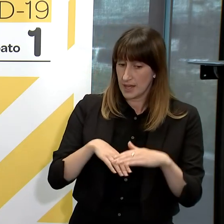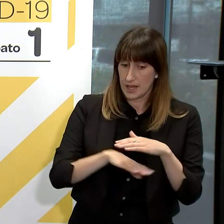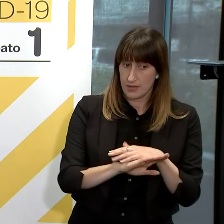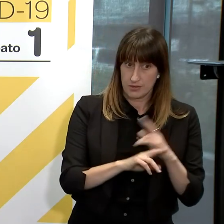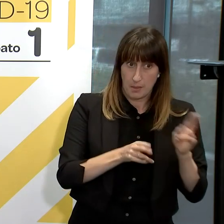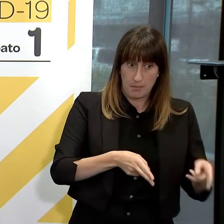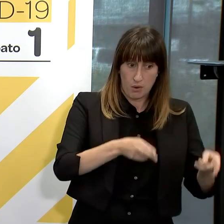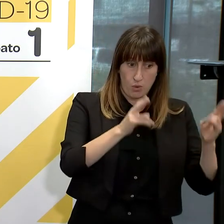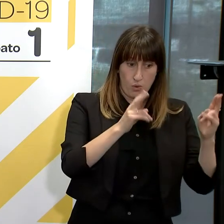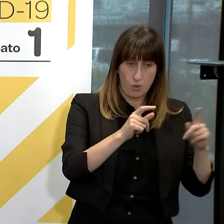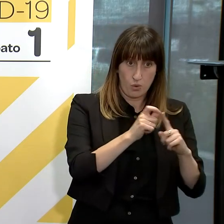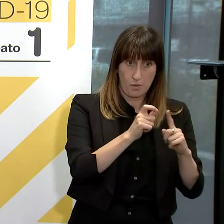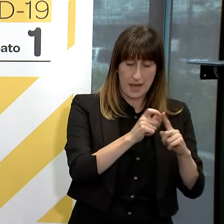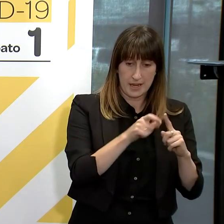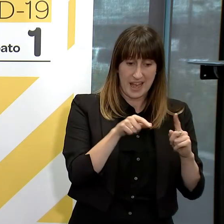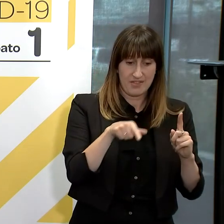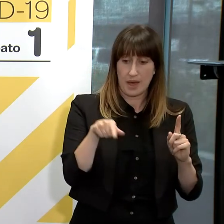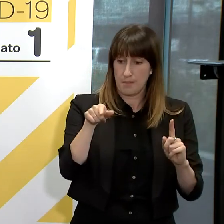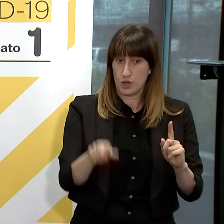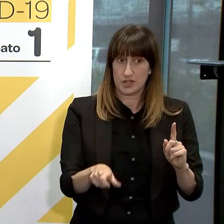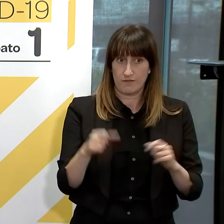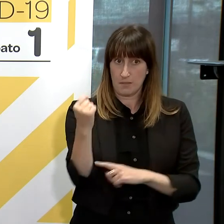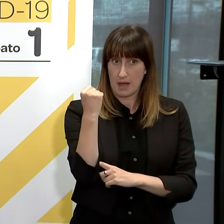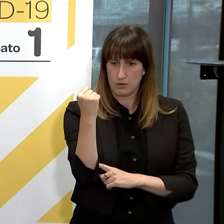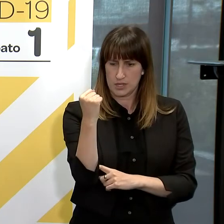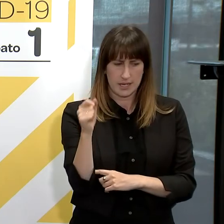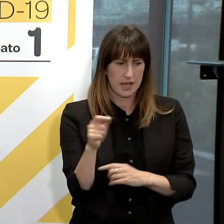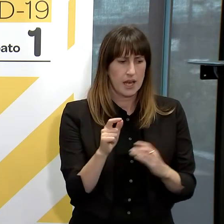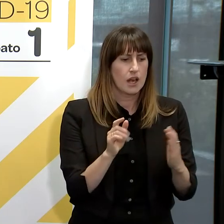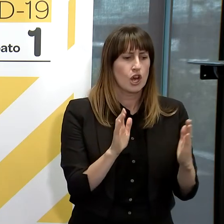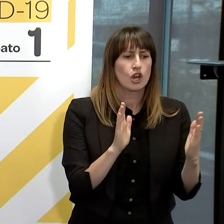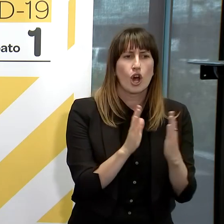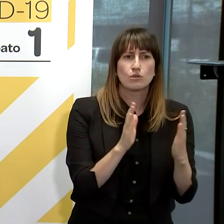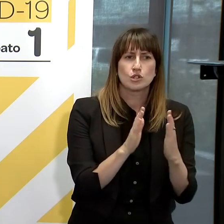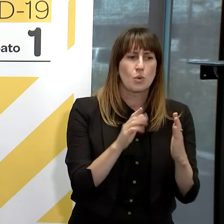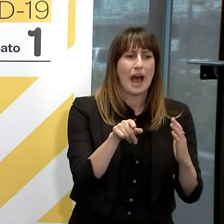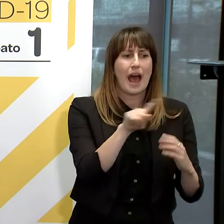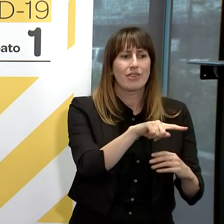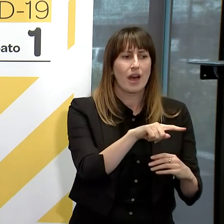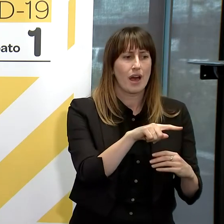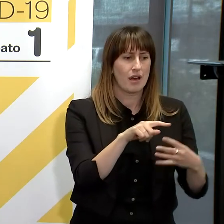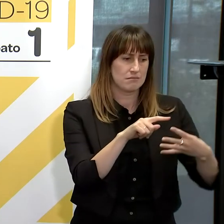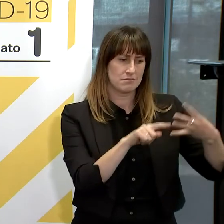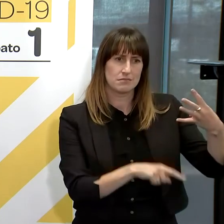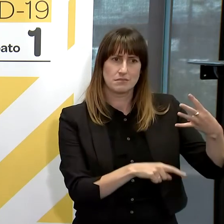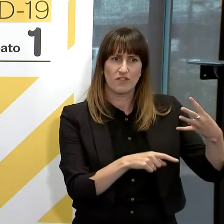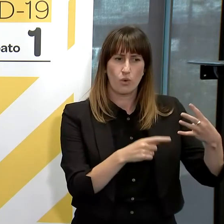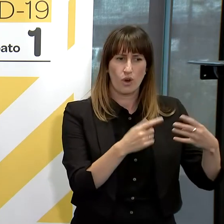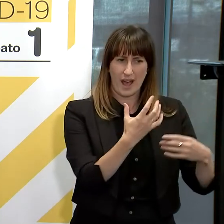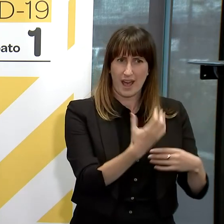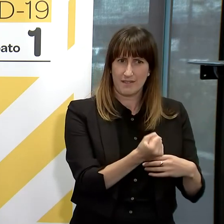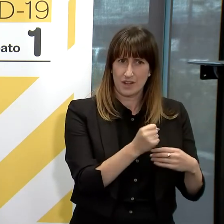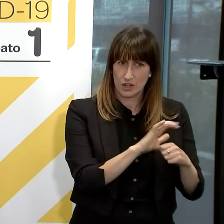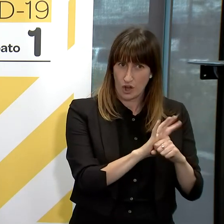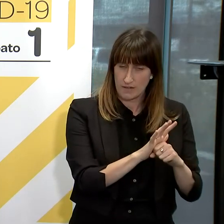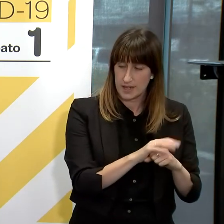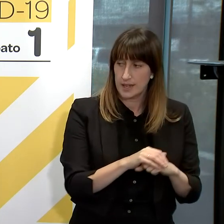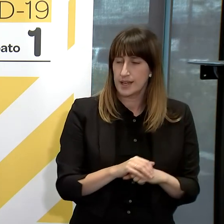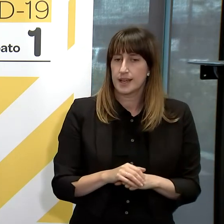you know? From the information that we've got, we know that they were on the same floor